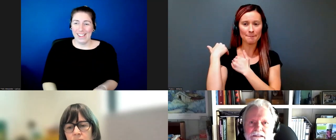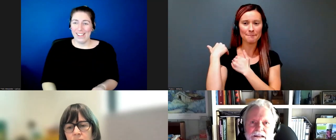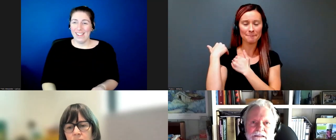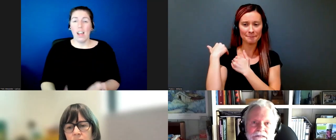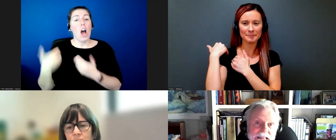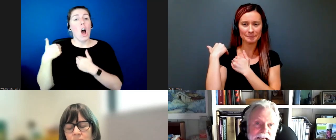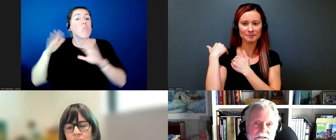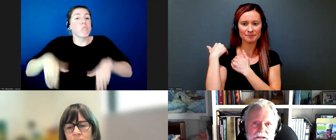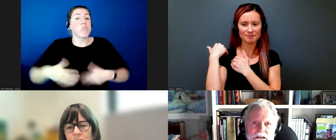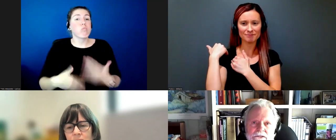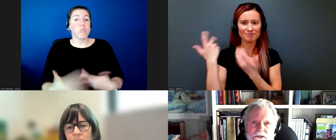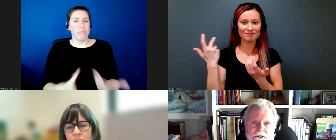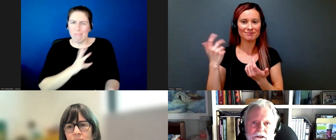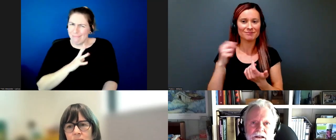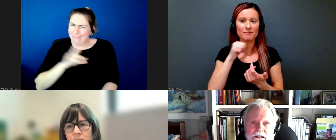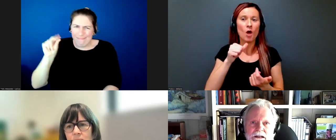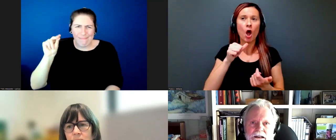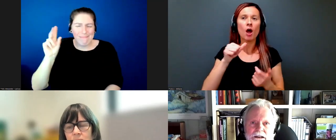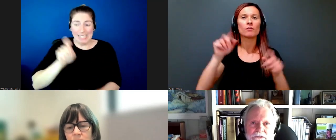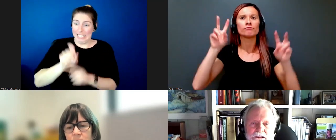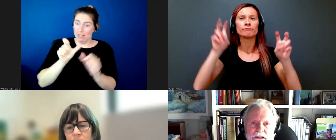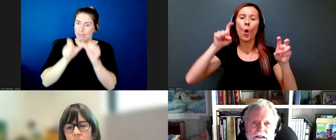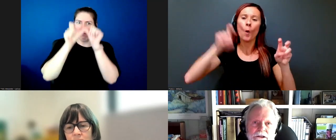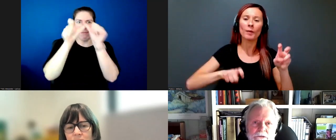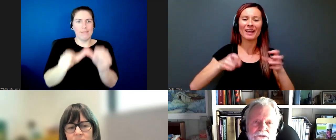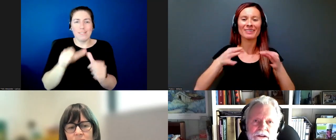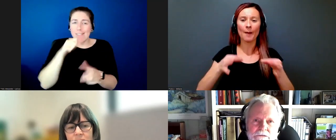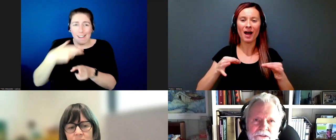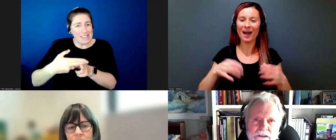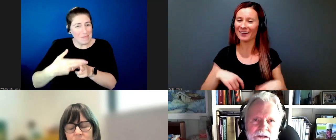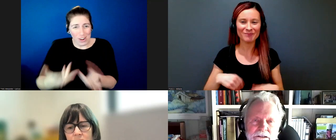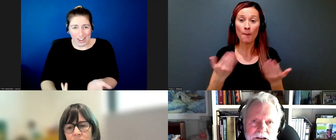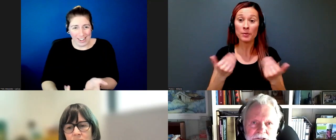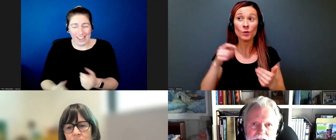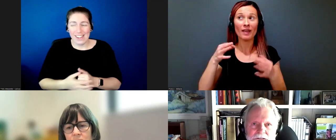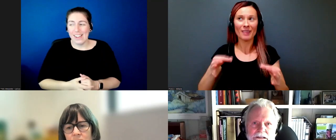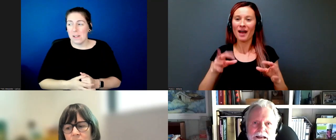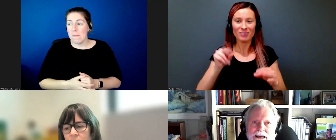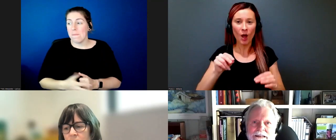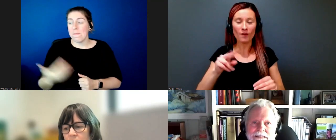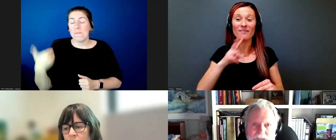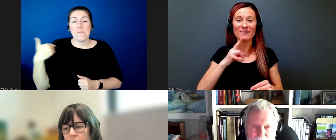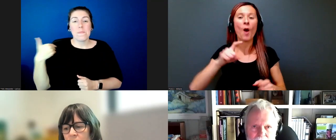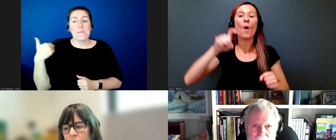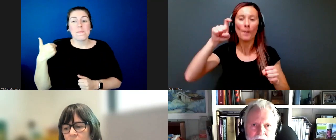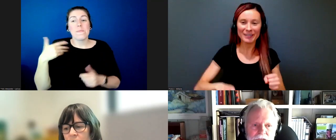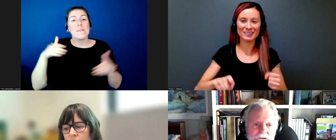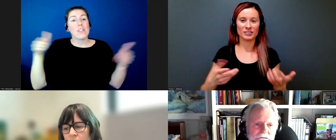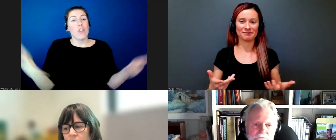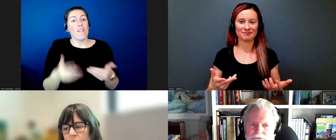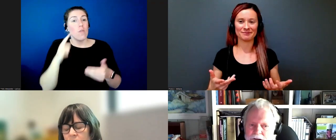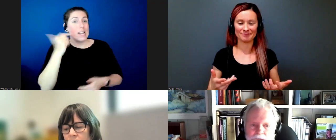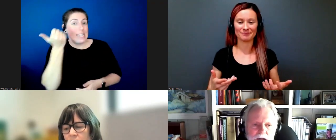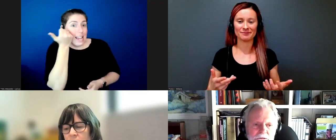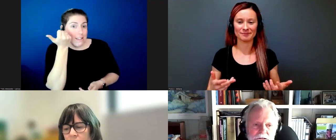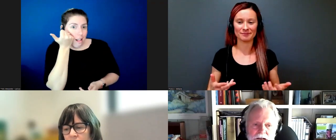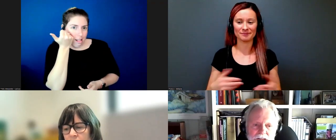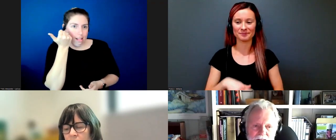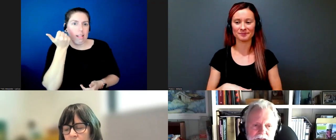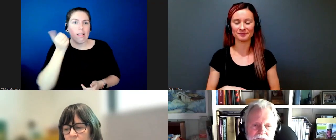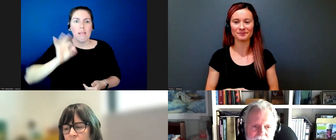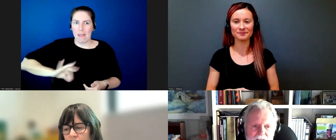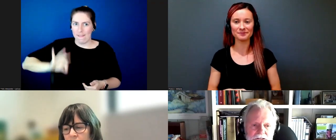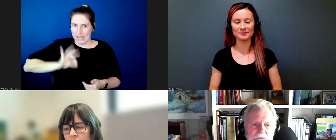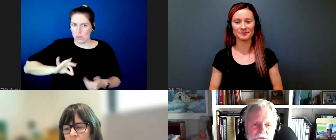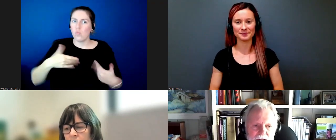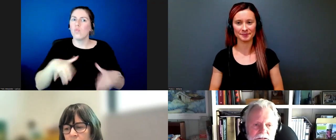and needs. And so, we've seen a recent introduction of a dental benefit, very popular. I think,